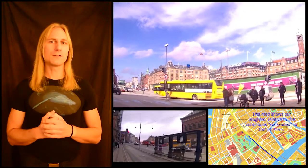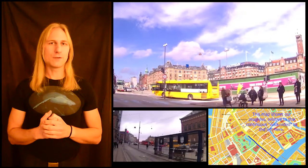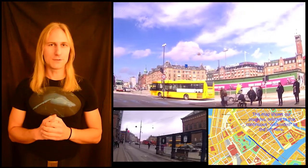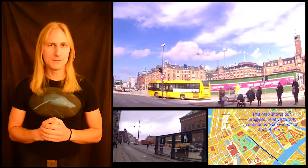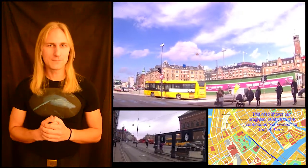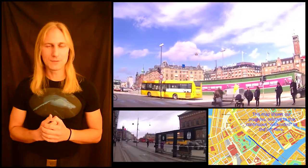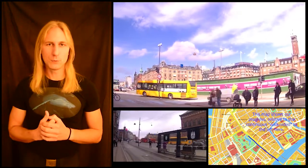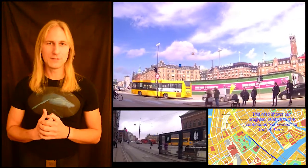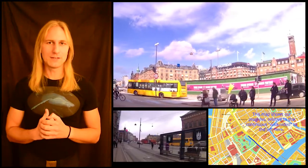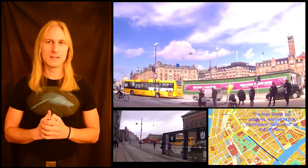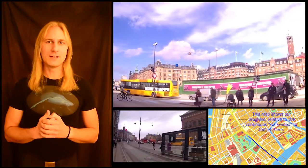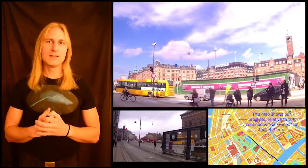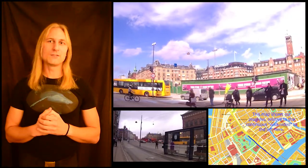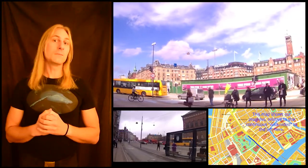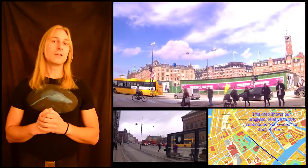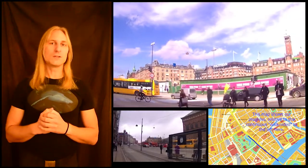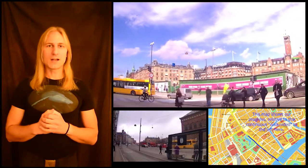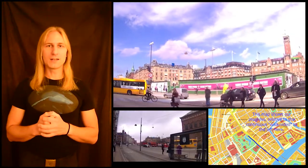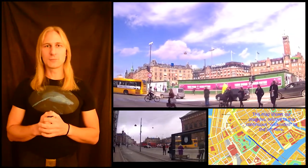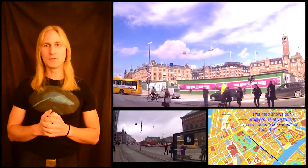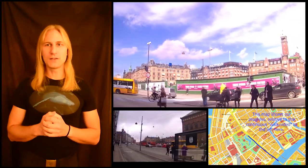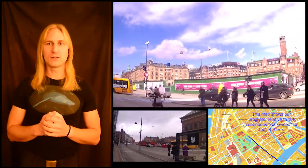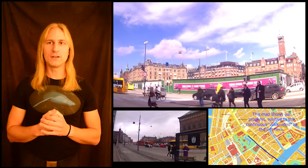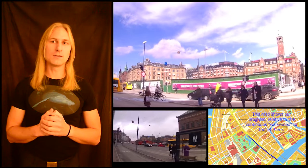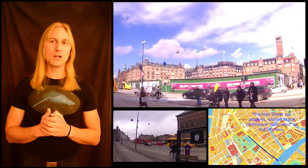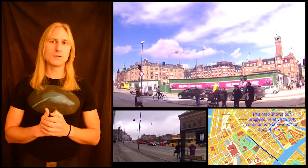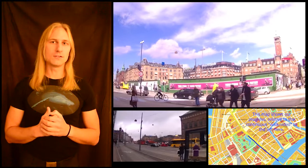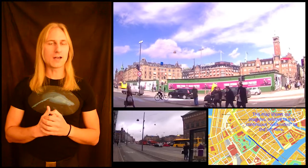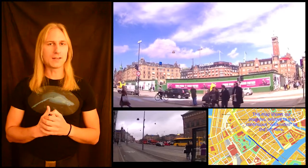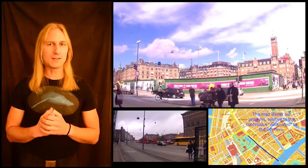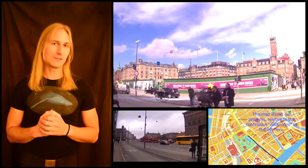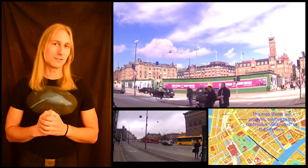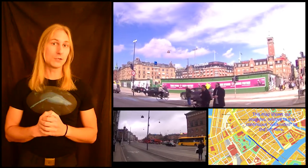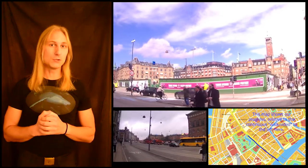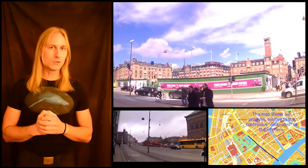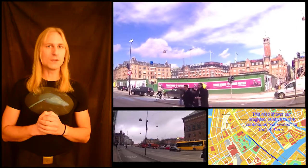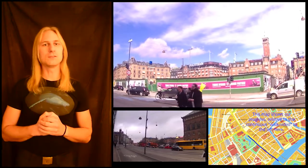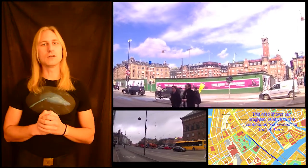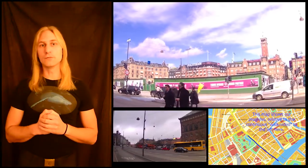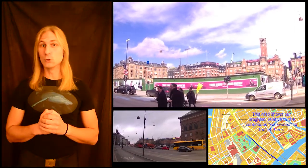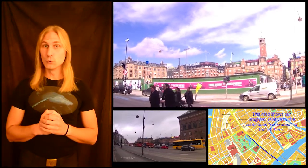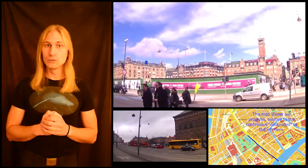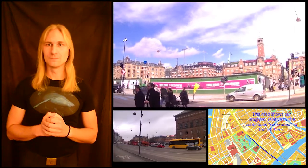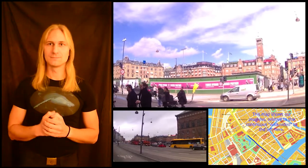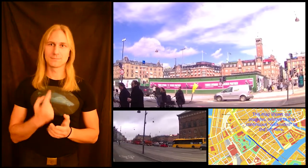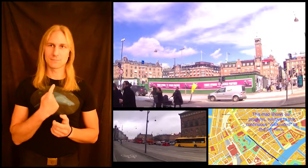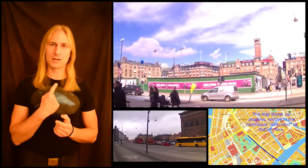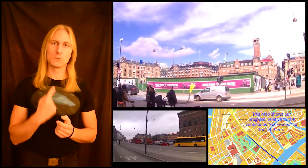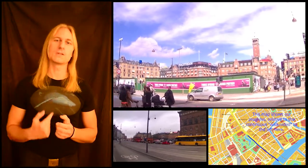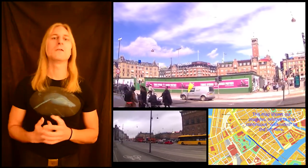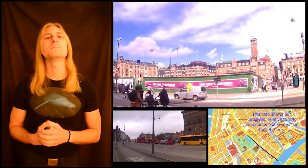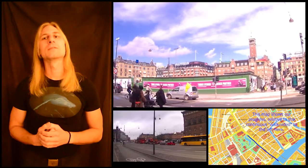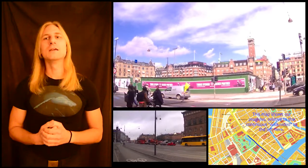Since my father, who is a semi-retired professor in urban design at the University of Lund,